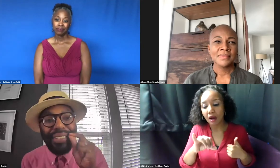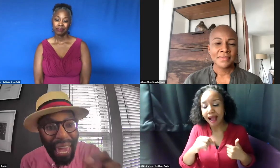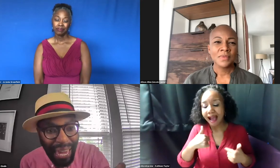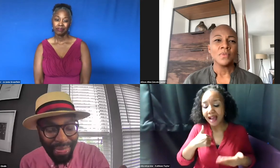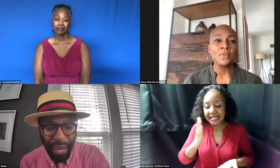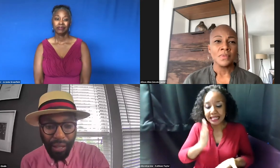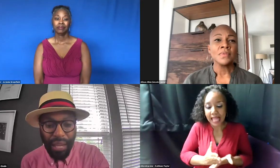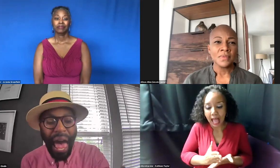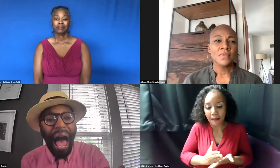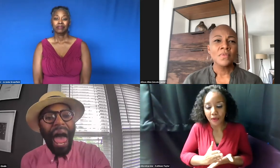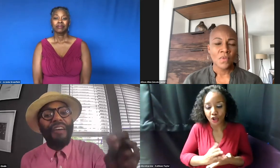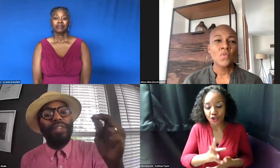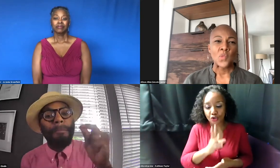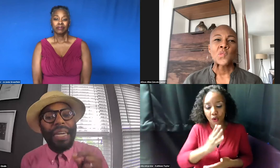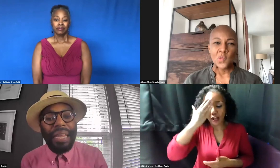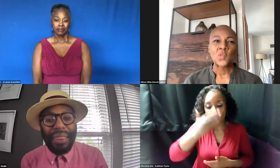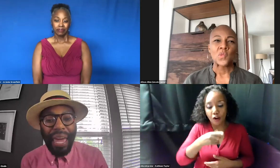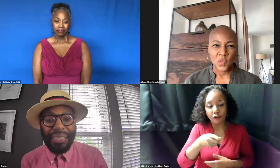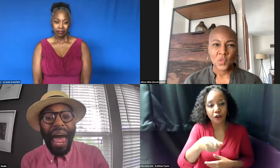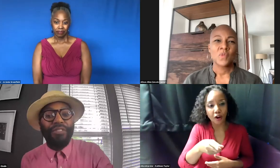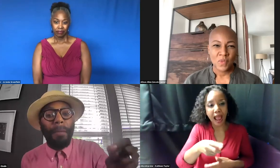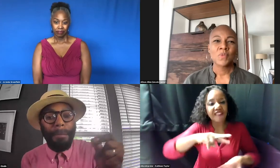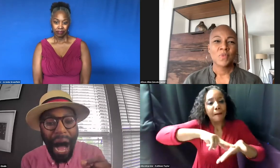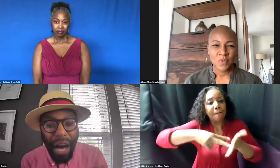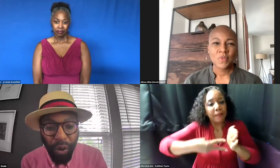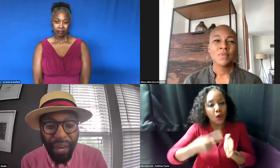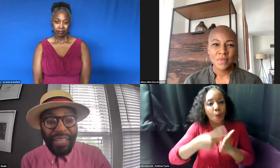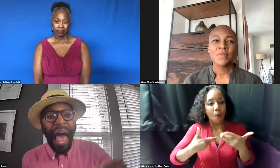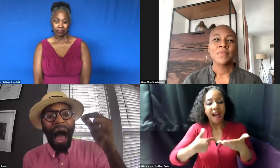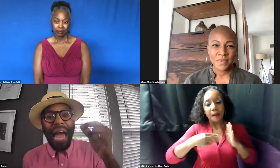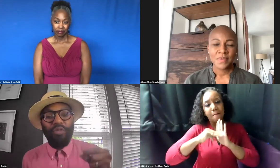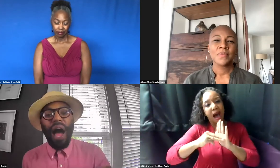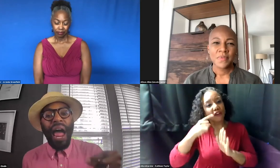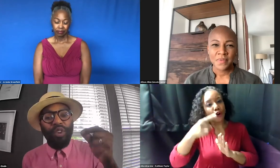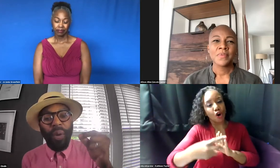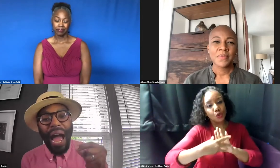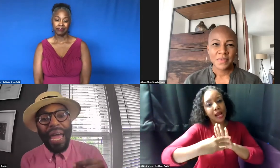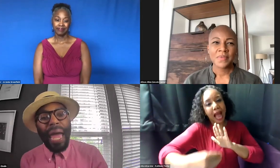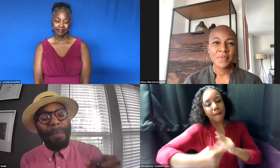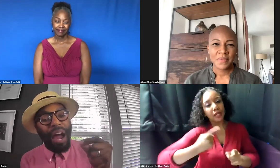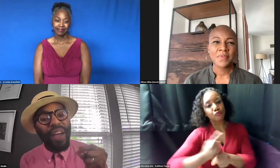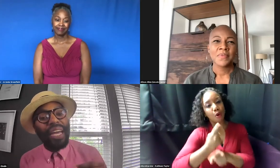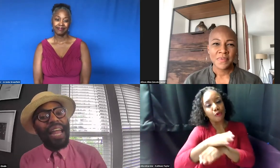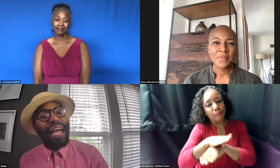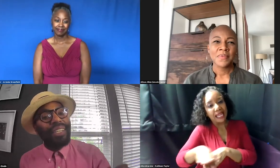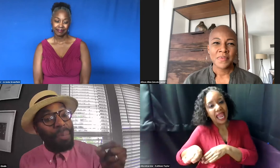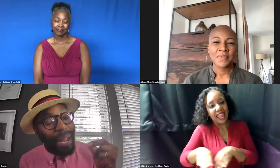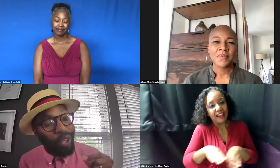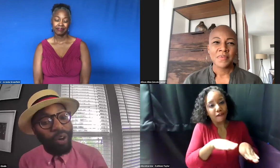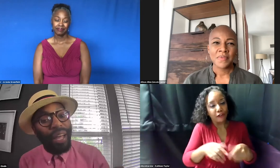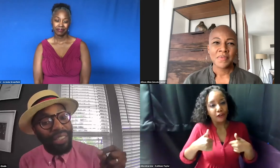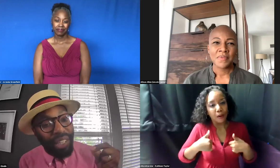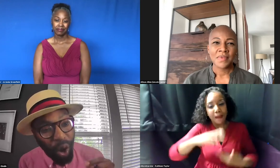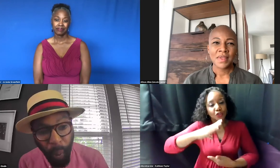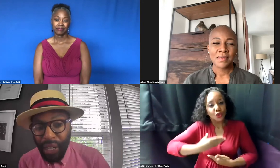not say things. I have to mean things. I have to model things. I arrive to where I am by recognizing that